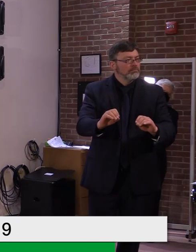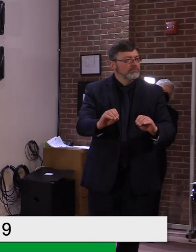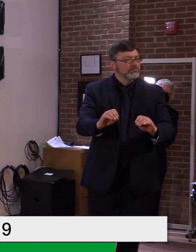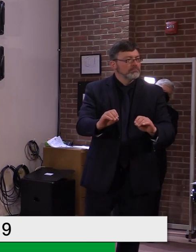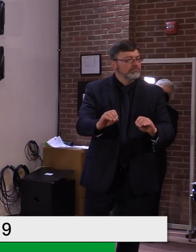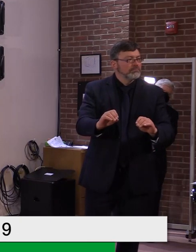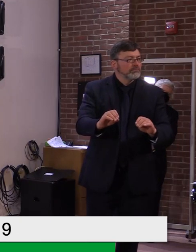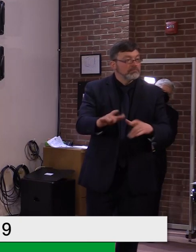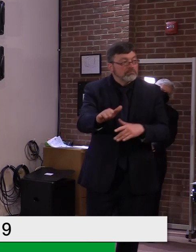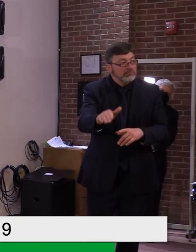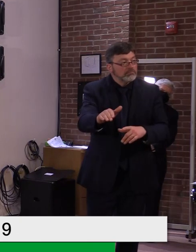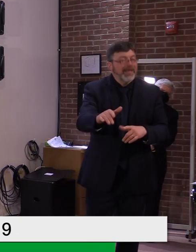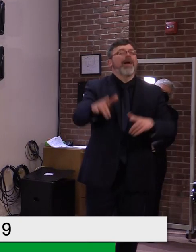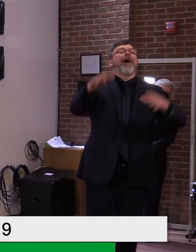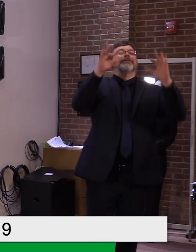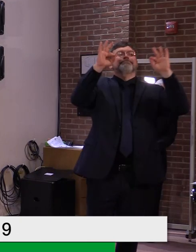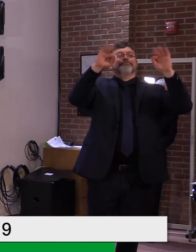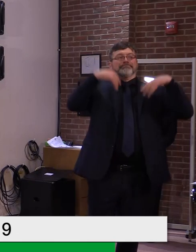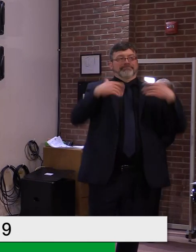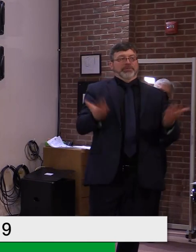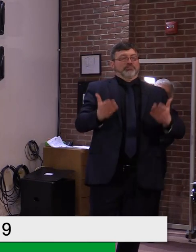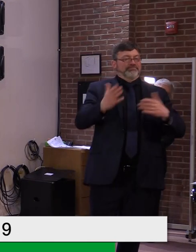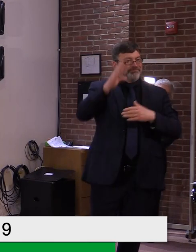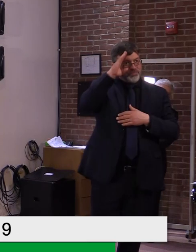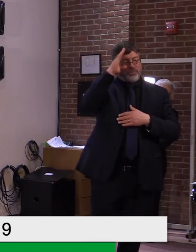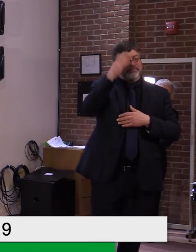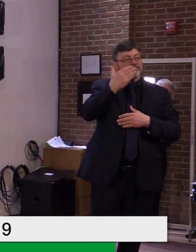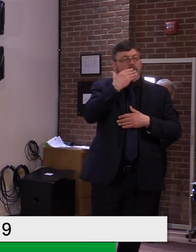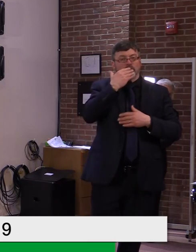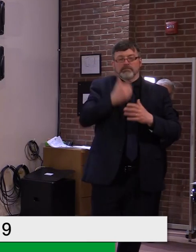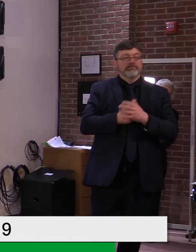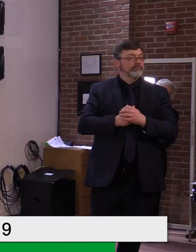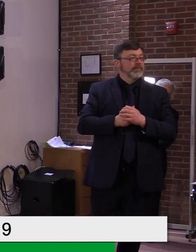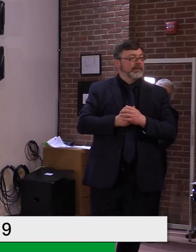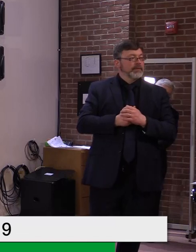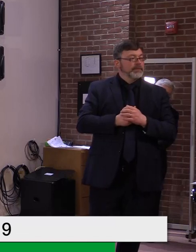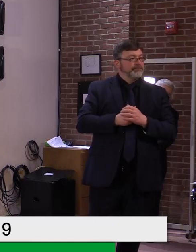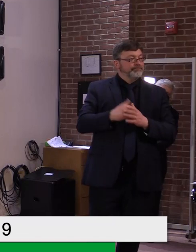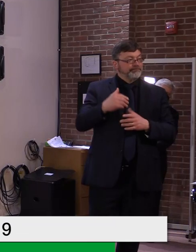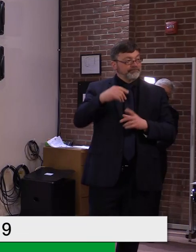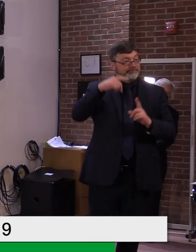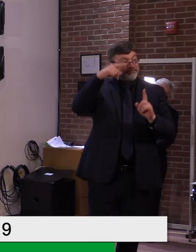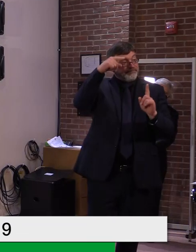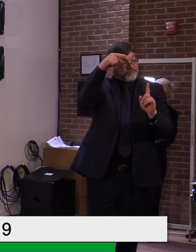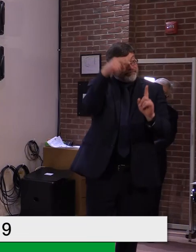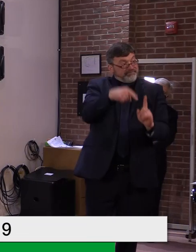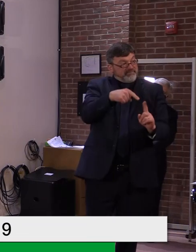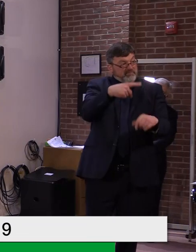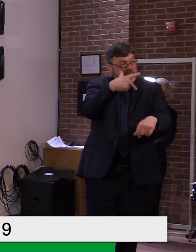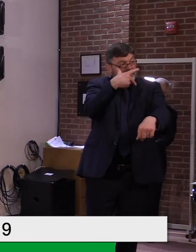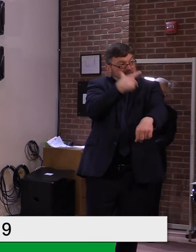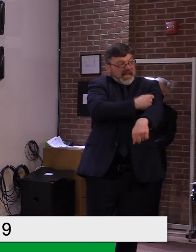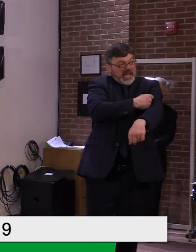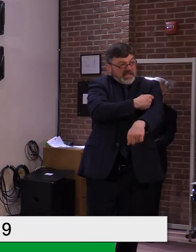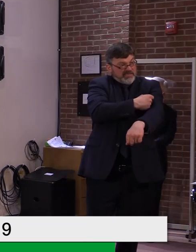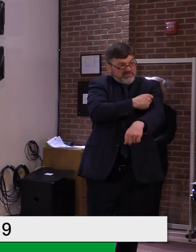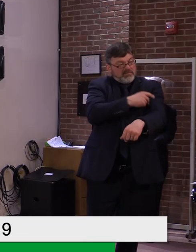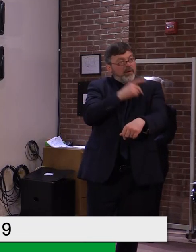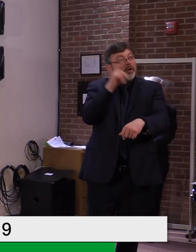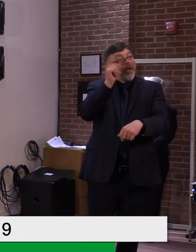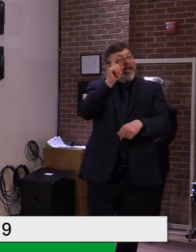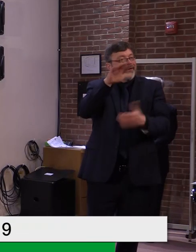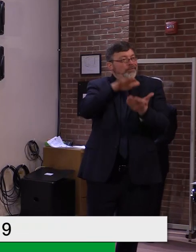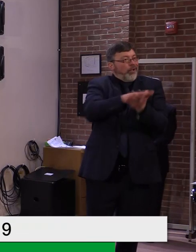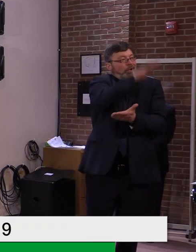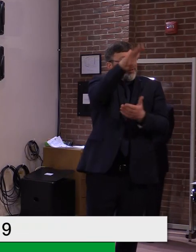Hi, thank you, Rebecca. I have a question regarding vaccinations for college students. Do you have specific information as to